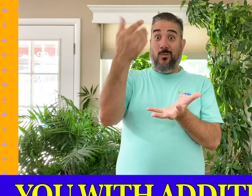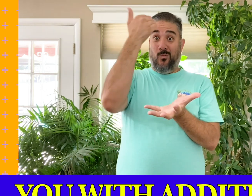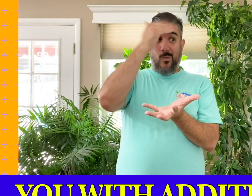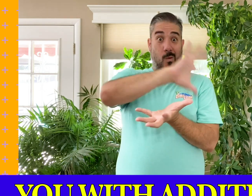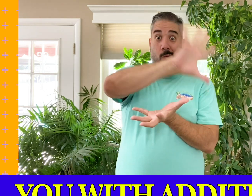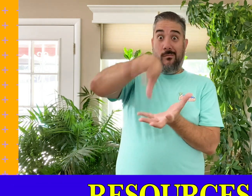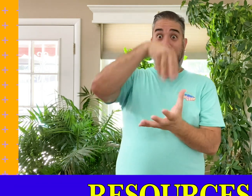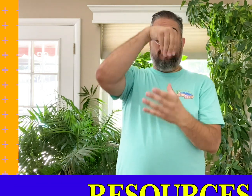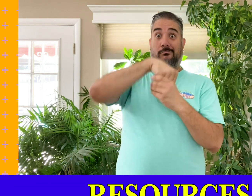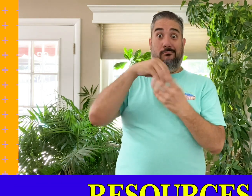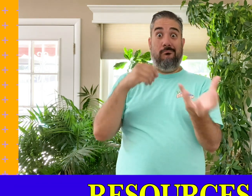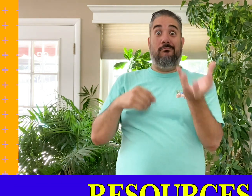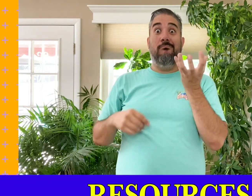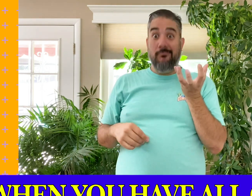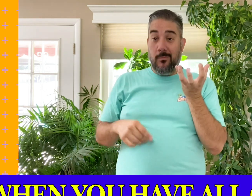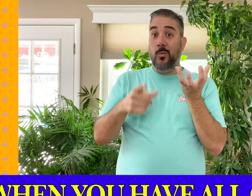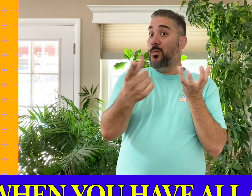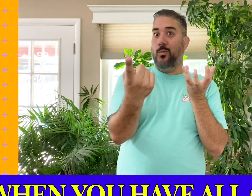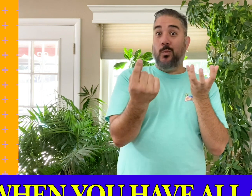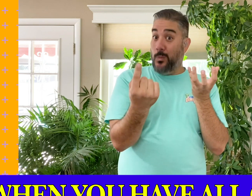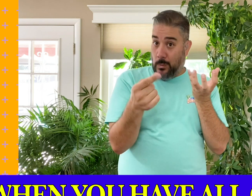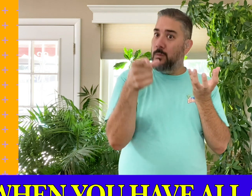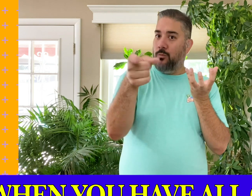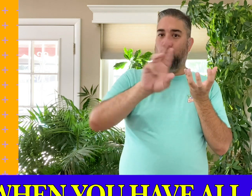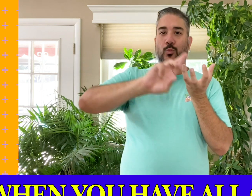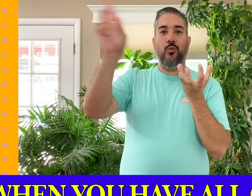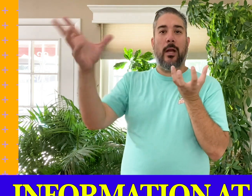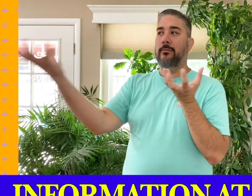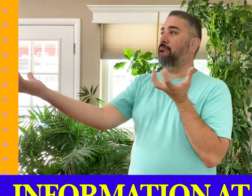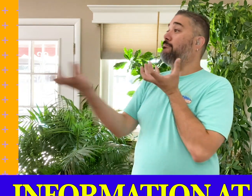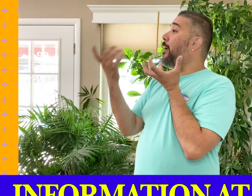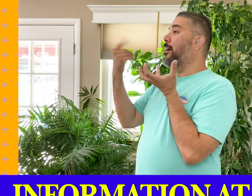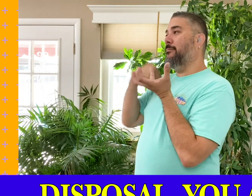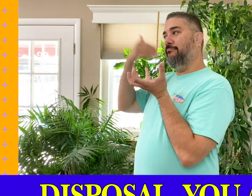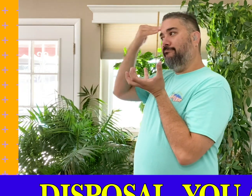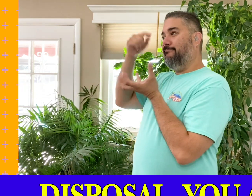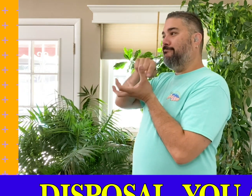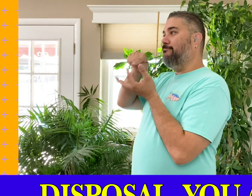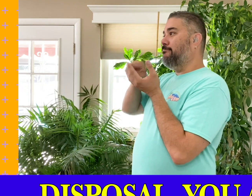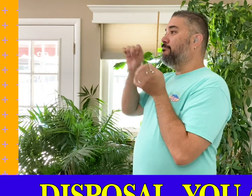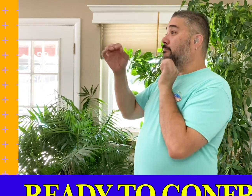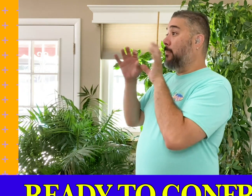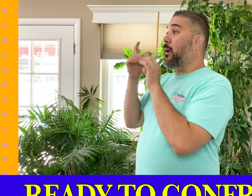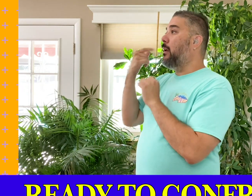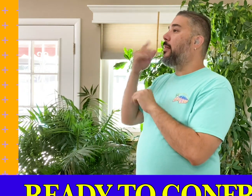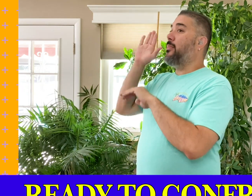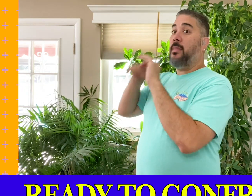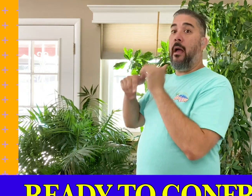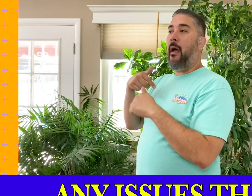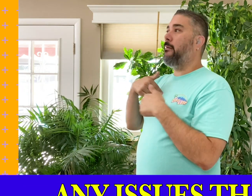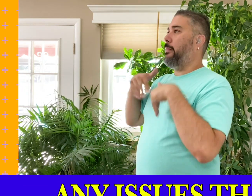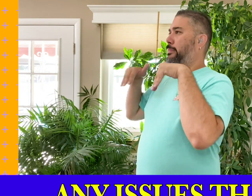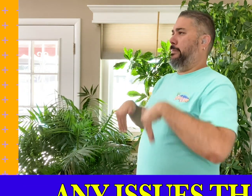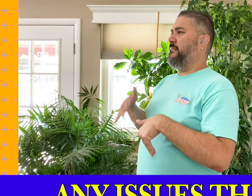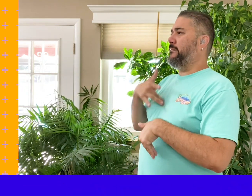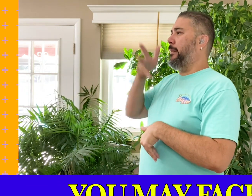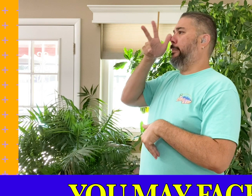additional resources. When you have all of that information at your disposal, you are ready to confront any issues that you may